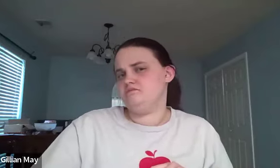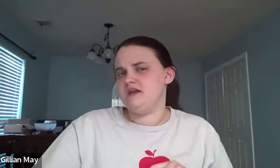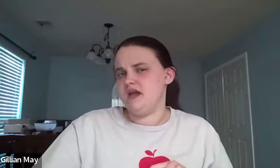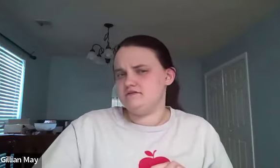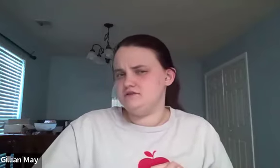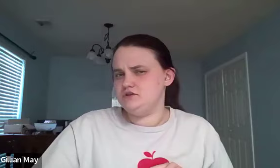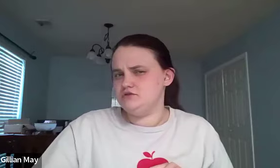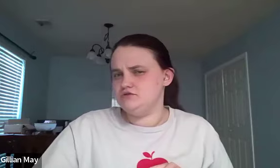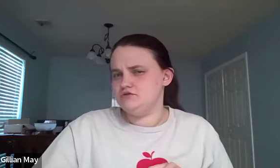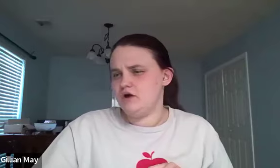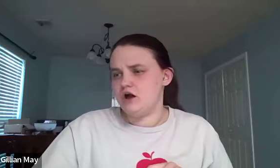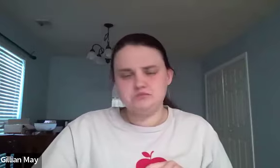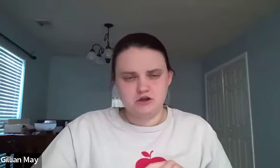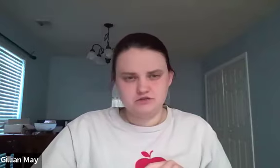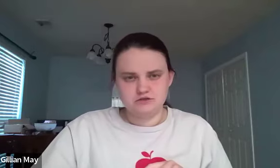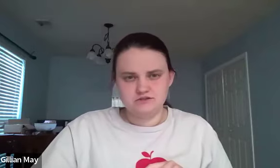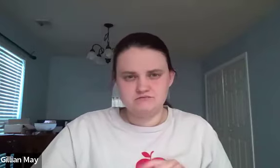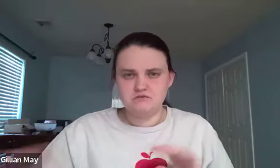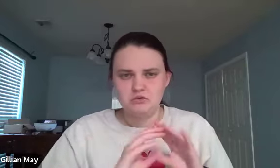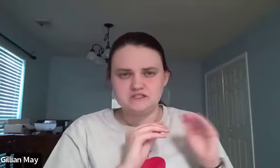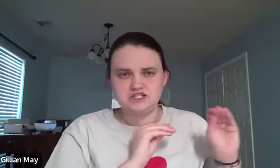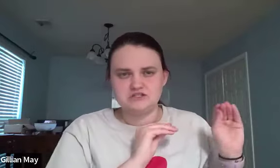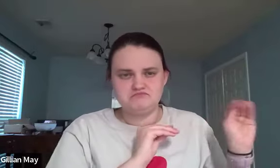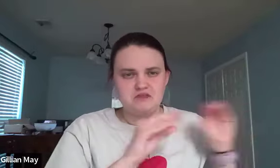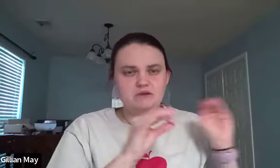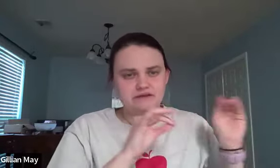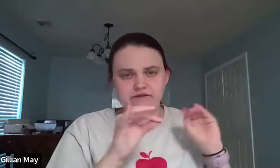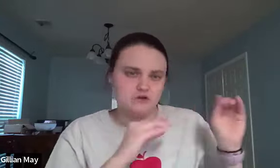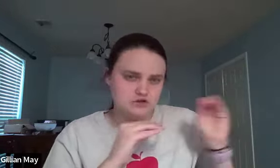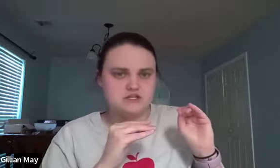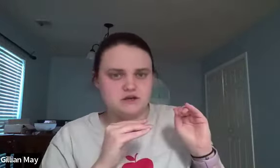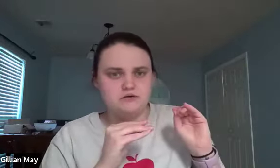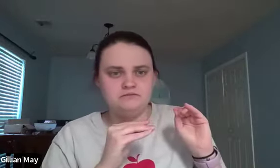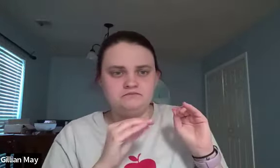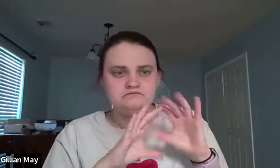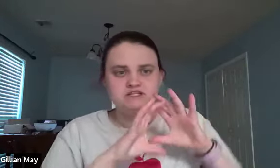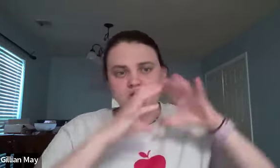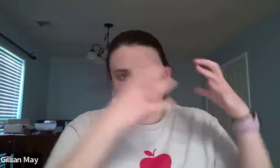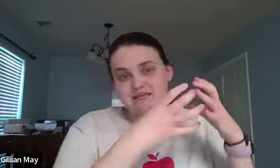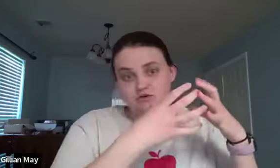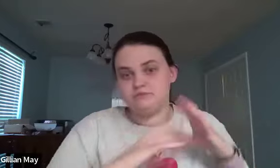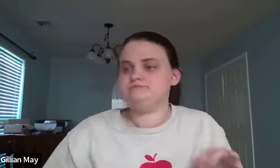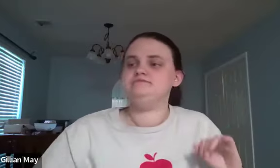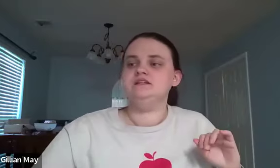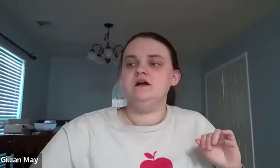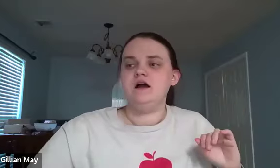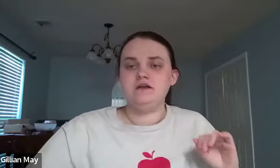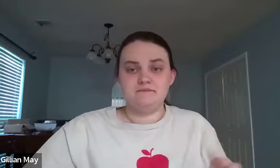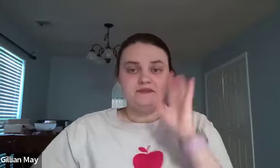maybe add a few hodgepodge words, the words that we need that are good to know but don't have a set group. Okay,